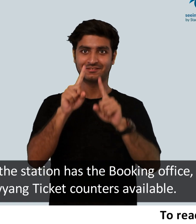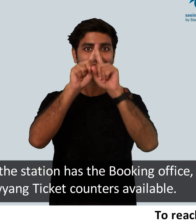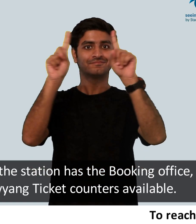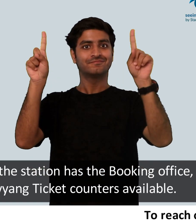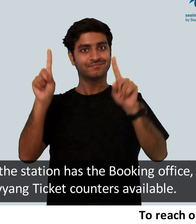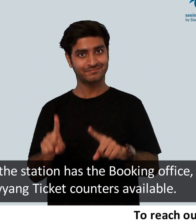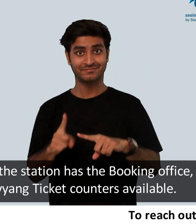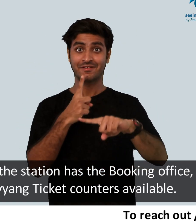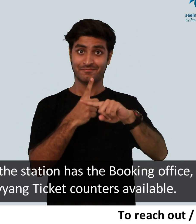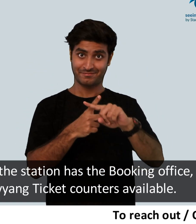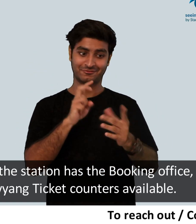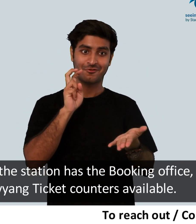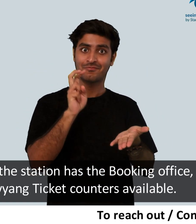available.